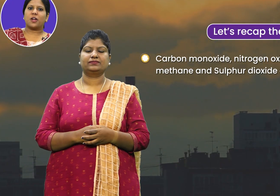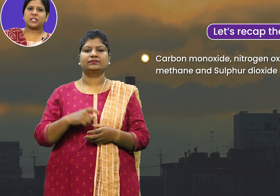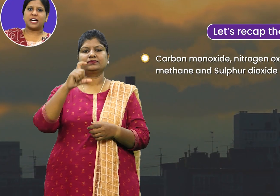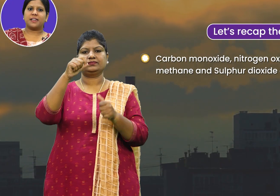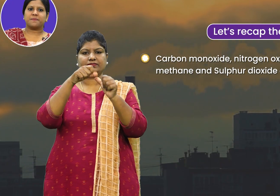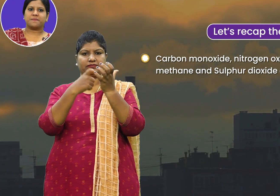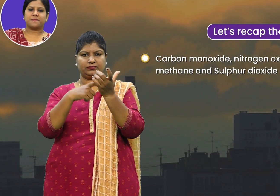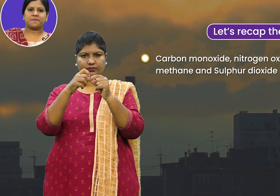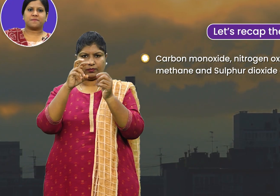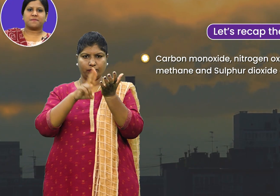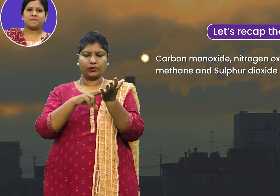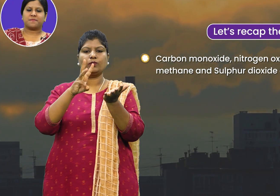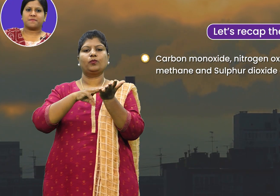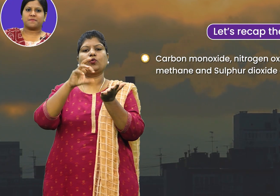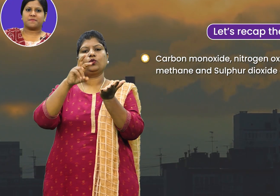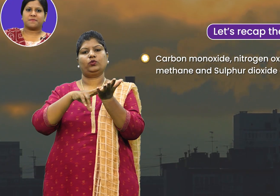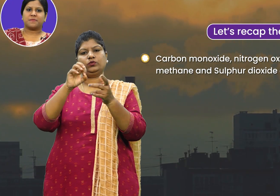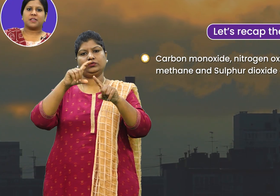Carbon monoxide,